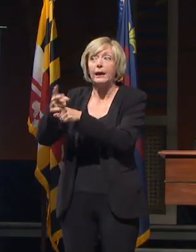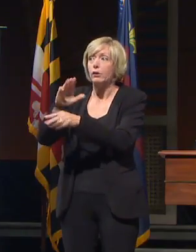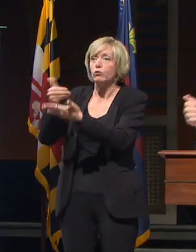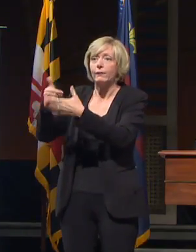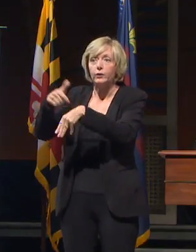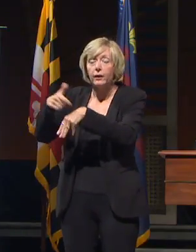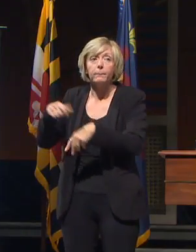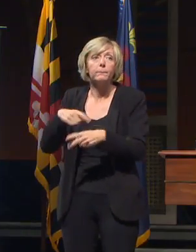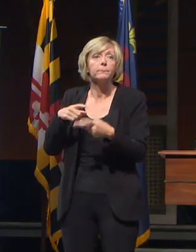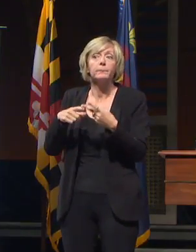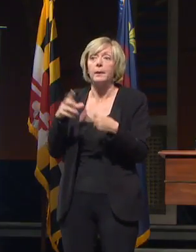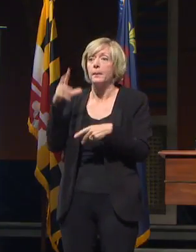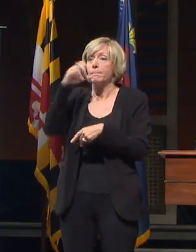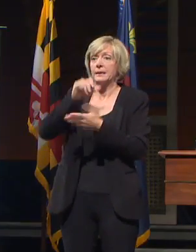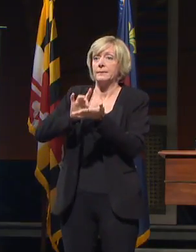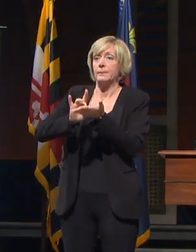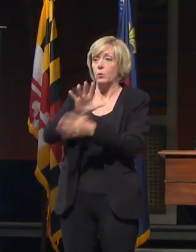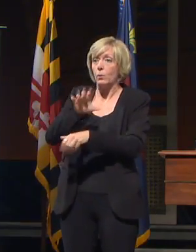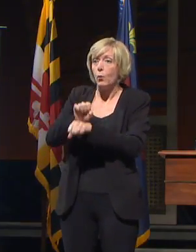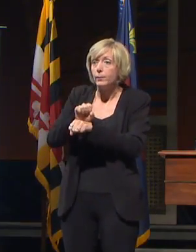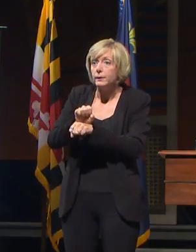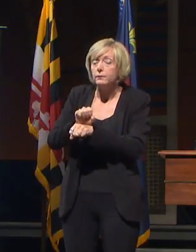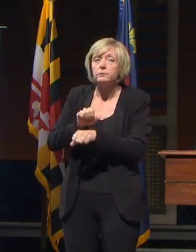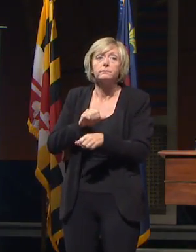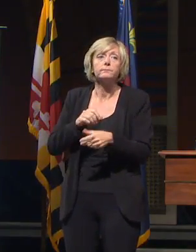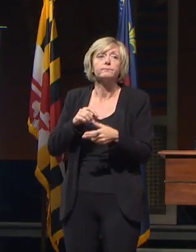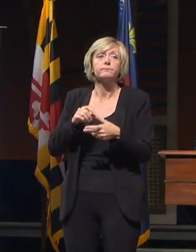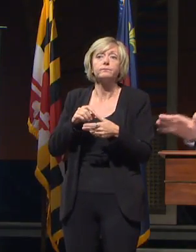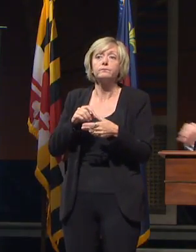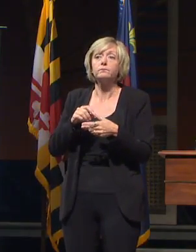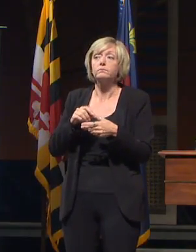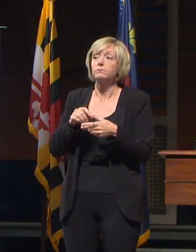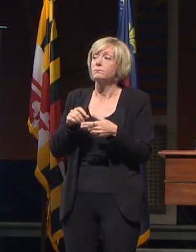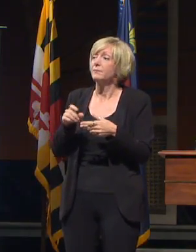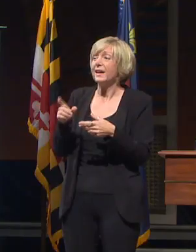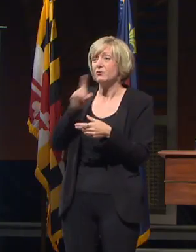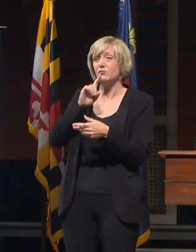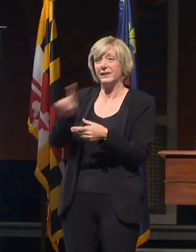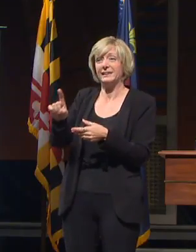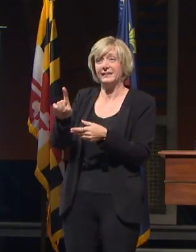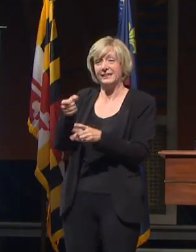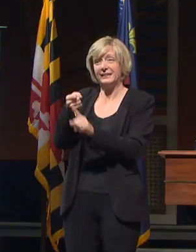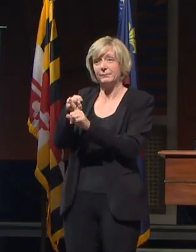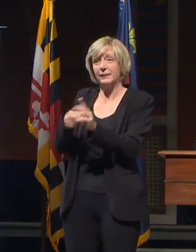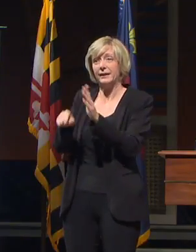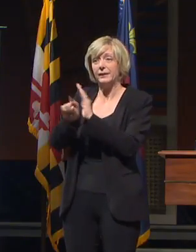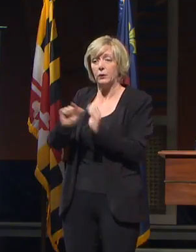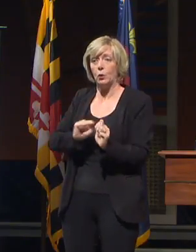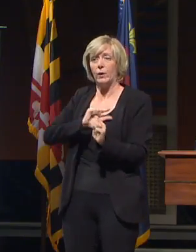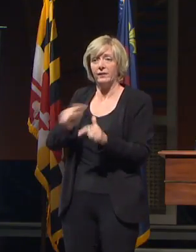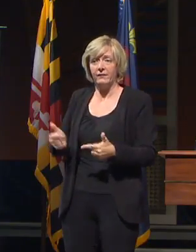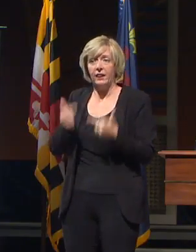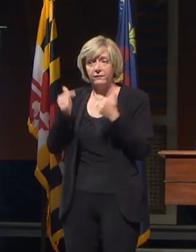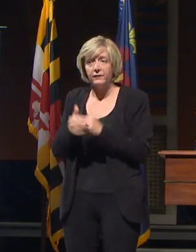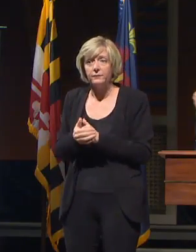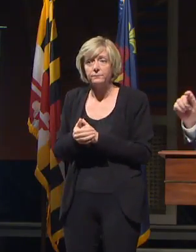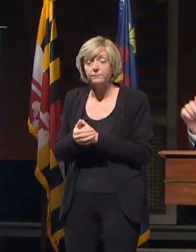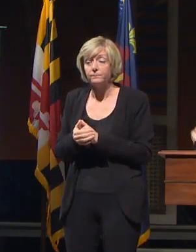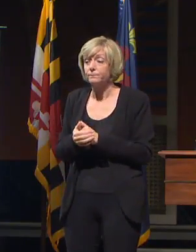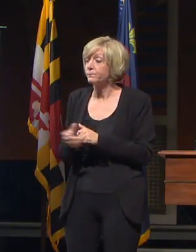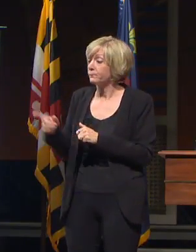at missed medical appointments, and an overall reduced quality of life. 43% of